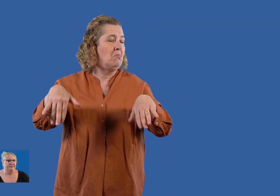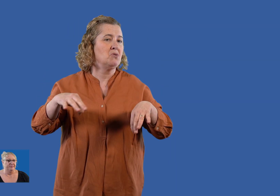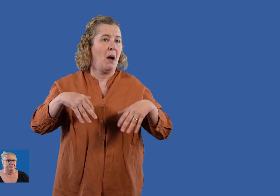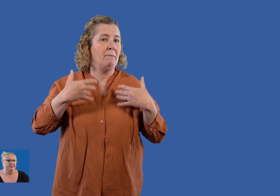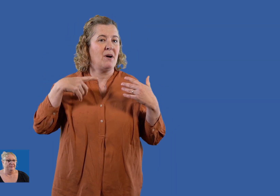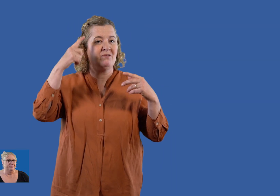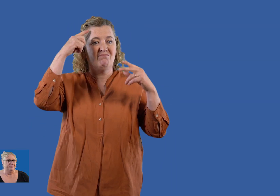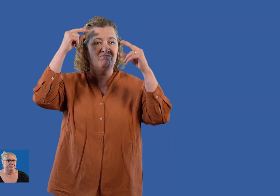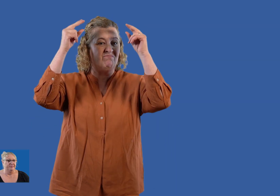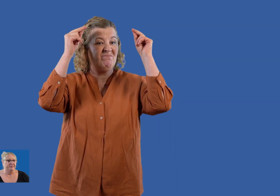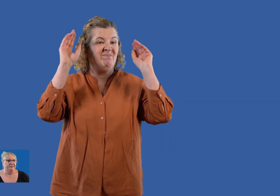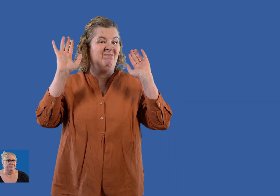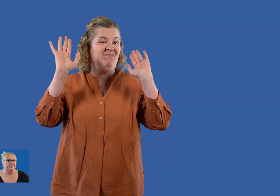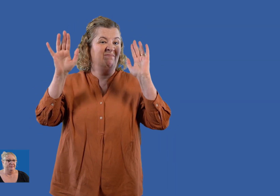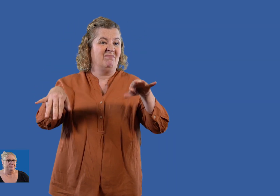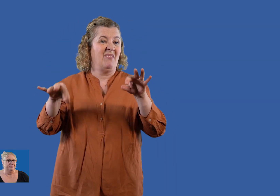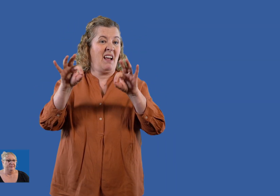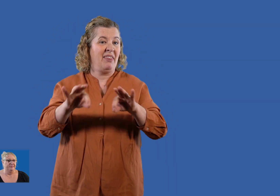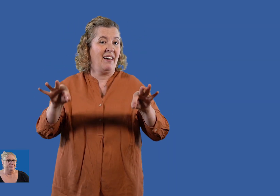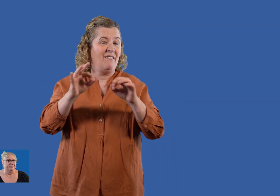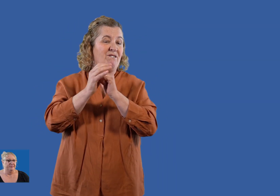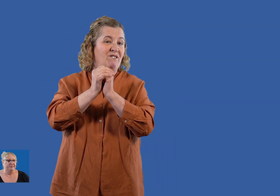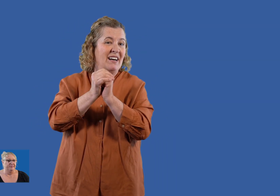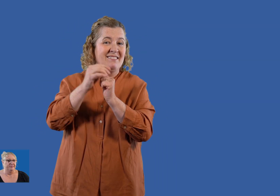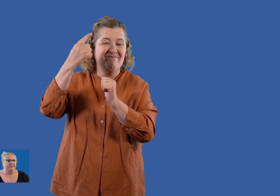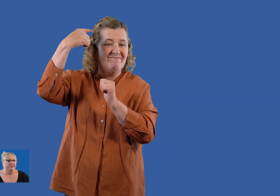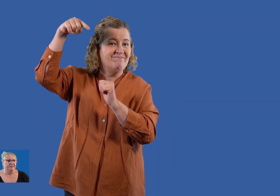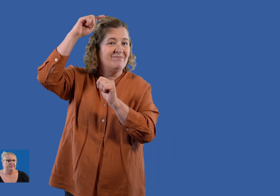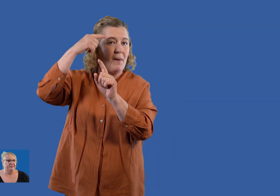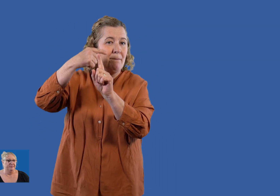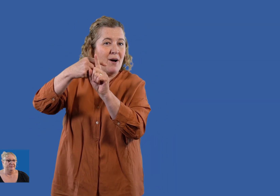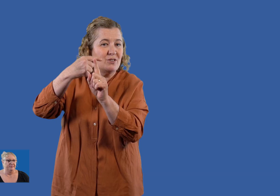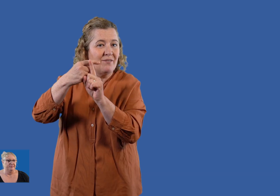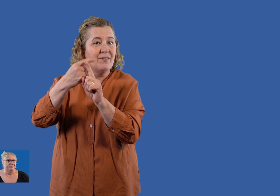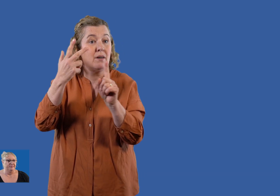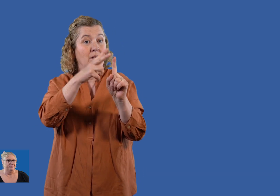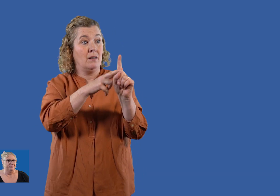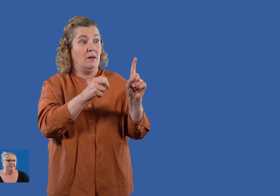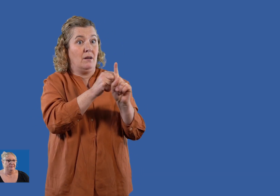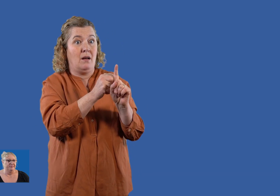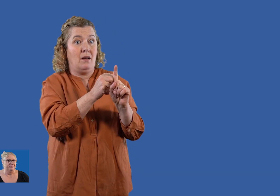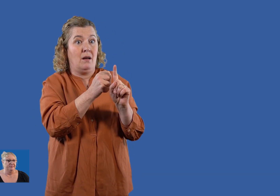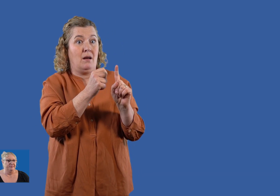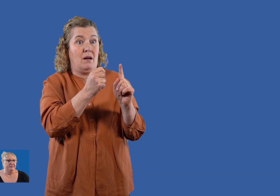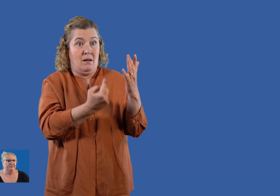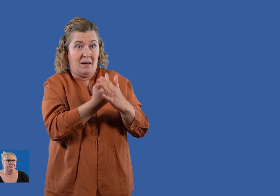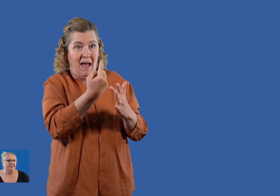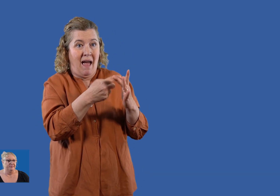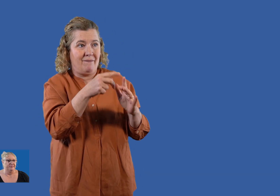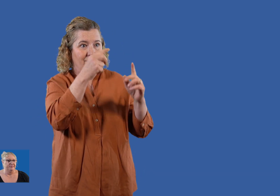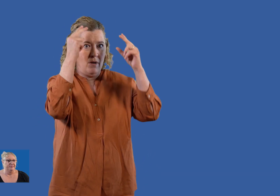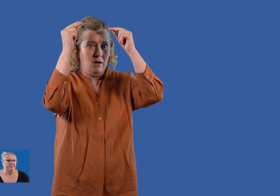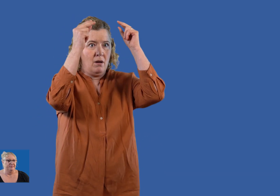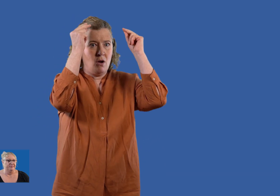they find they're quite happy to live with them. The diagnosis happens when these experiences and voices